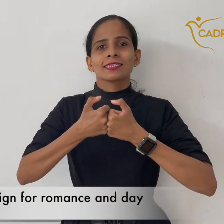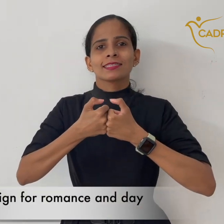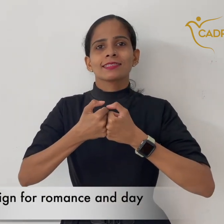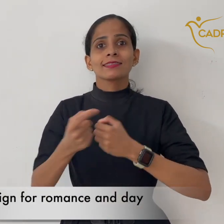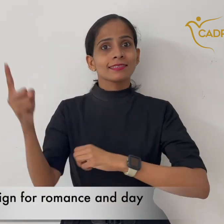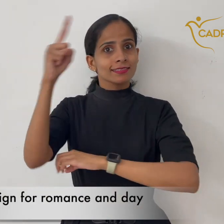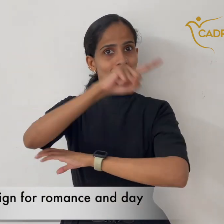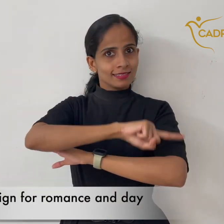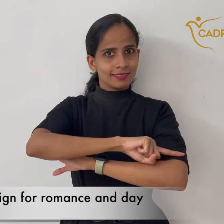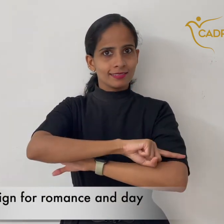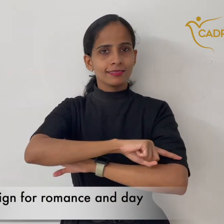romance and day.